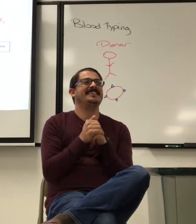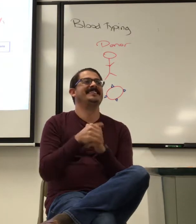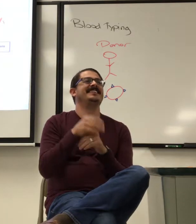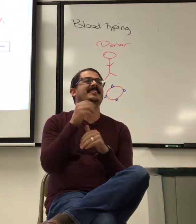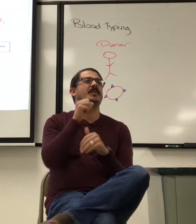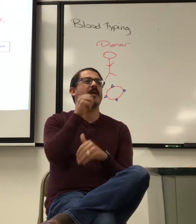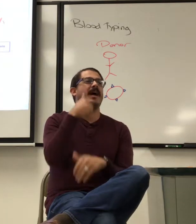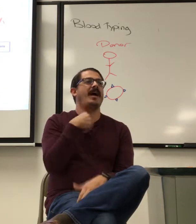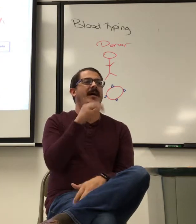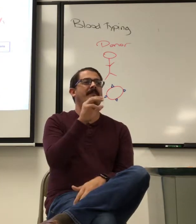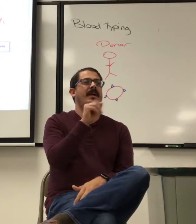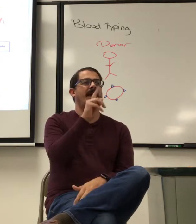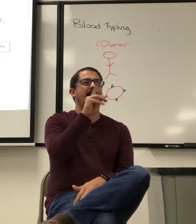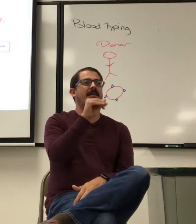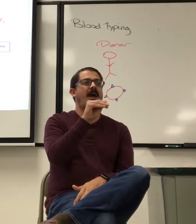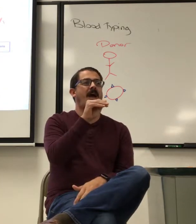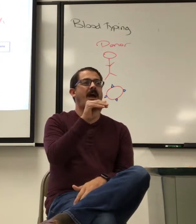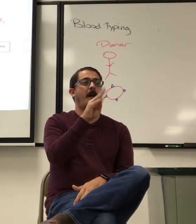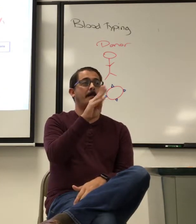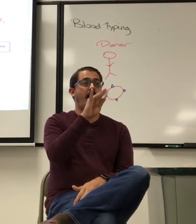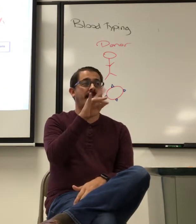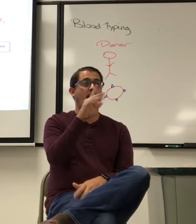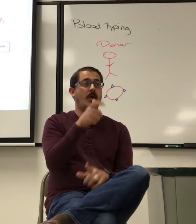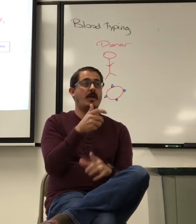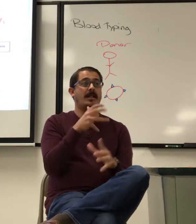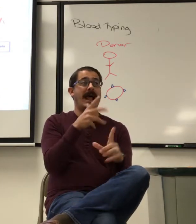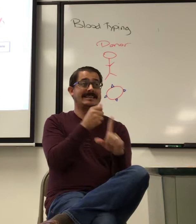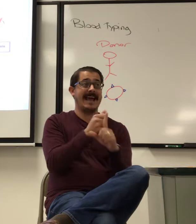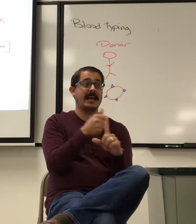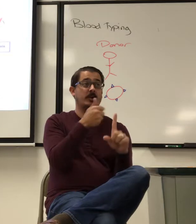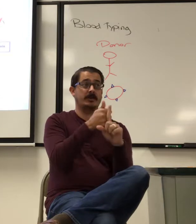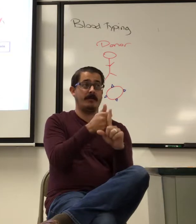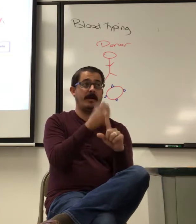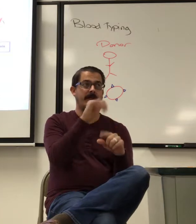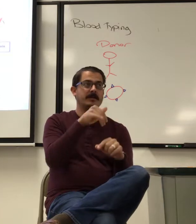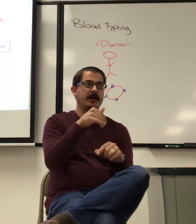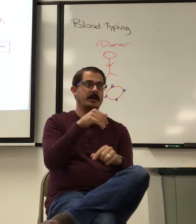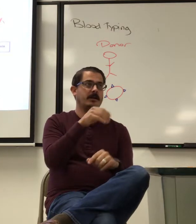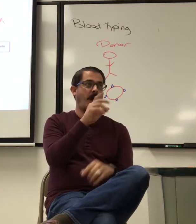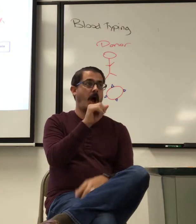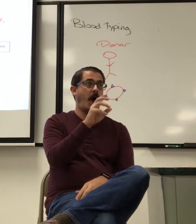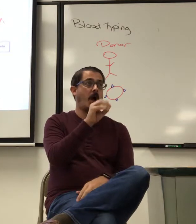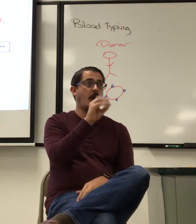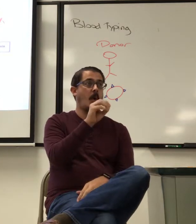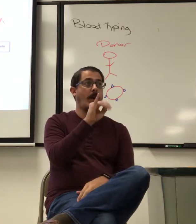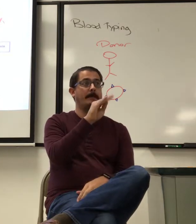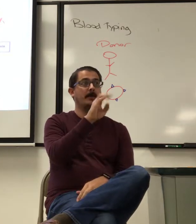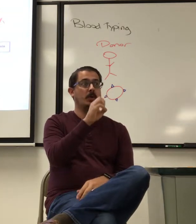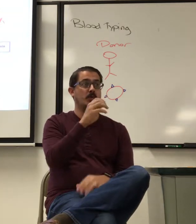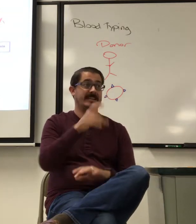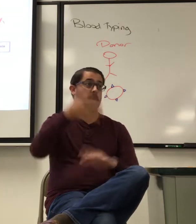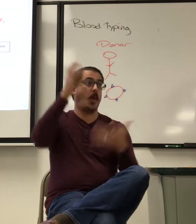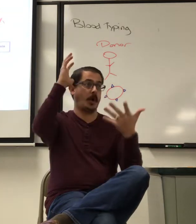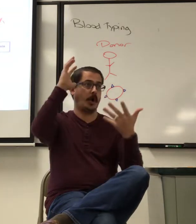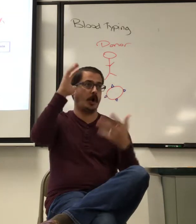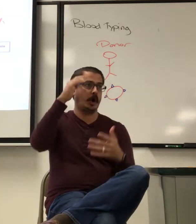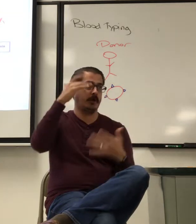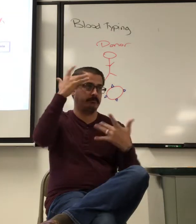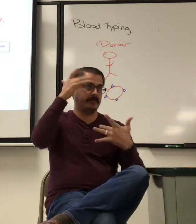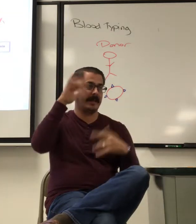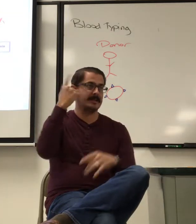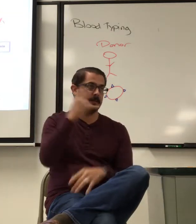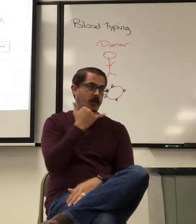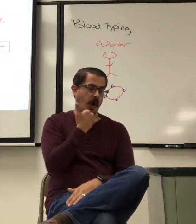antibodies that attack yourself. That's called an autoimmune disorder. something's wrong. So let's say, for